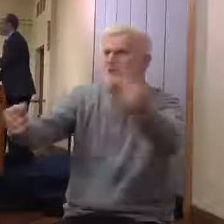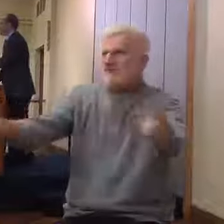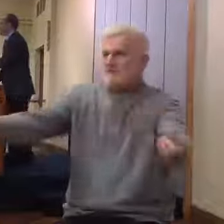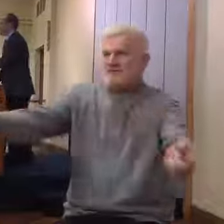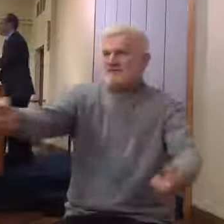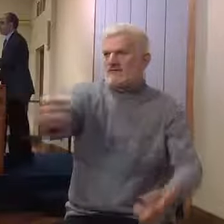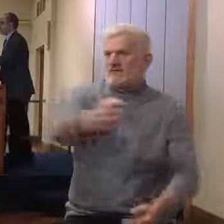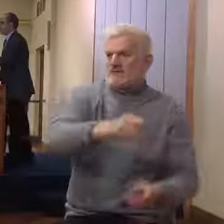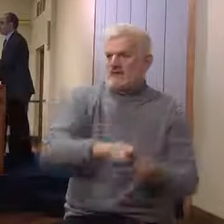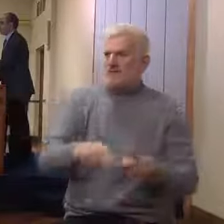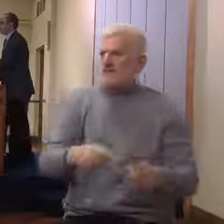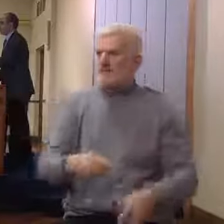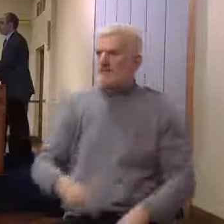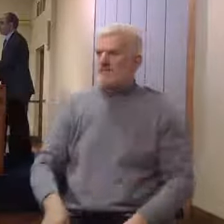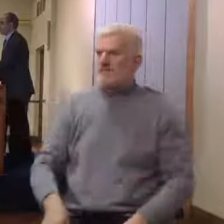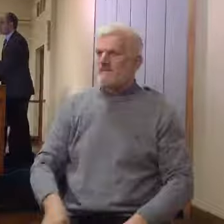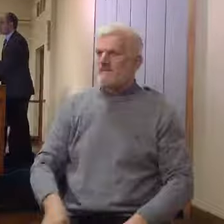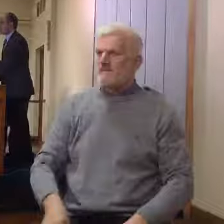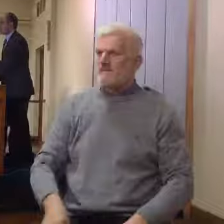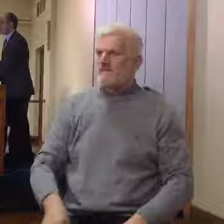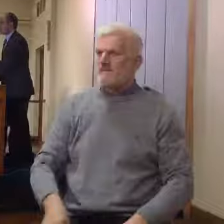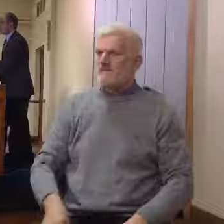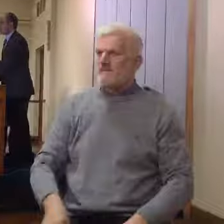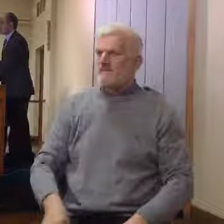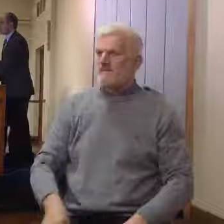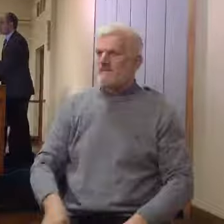Israel, the nation of Israel,